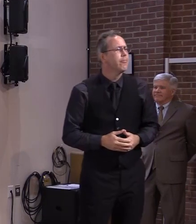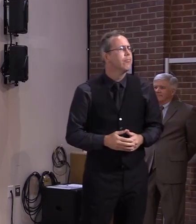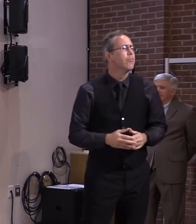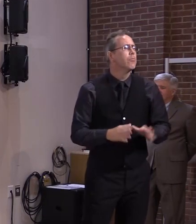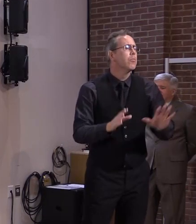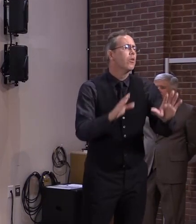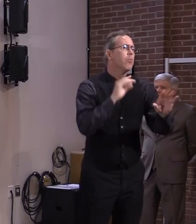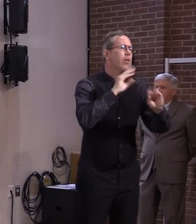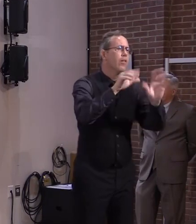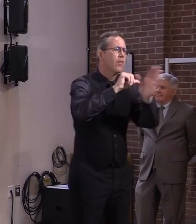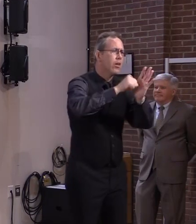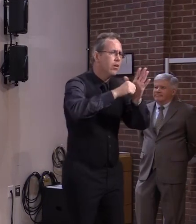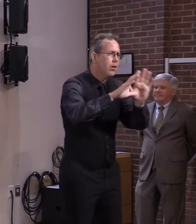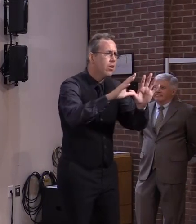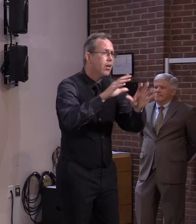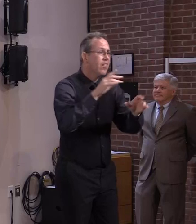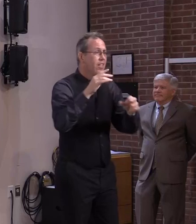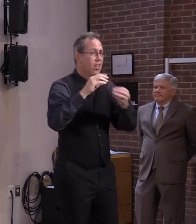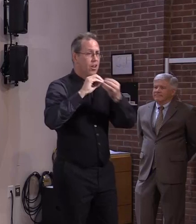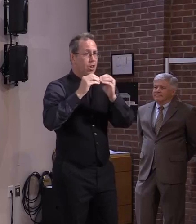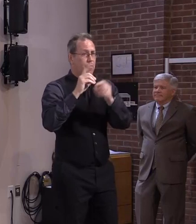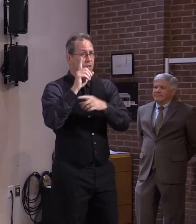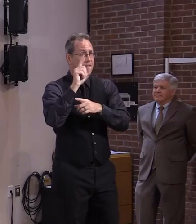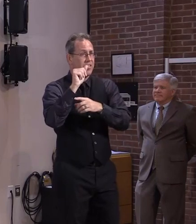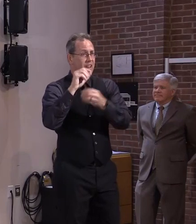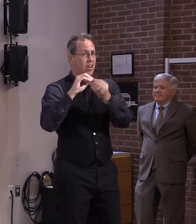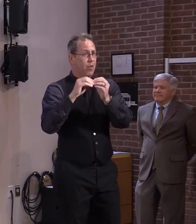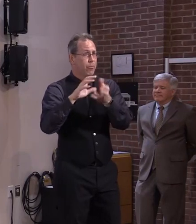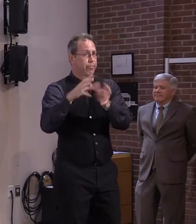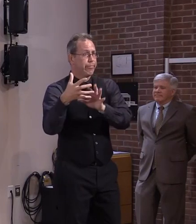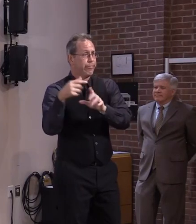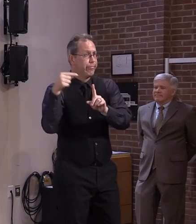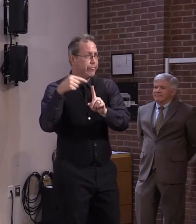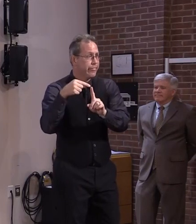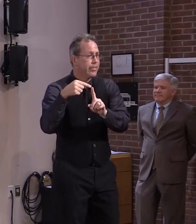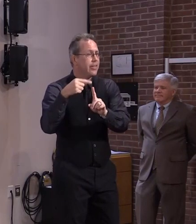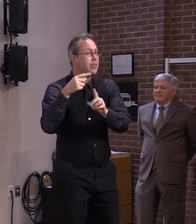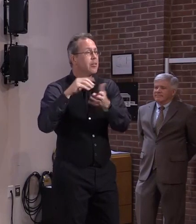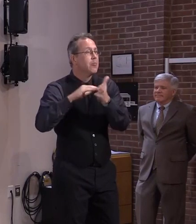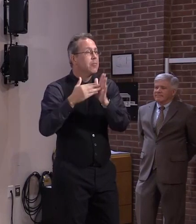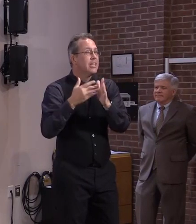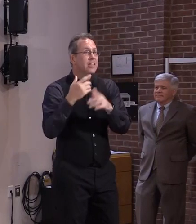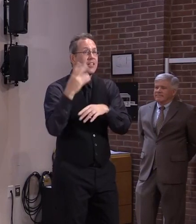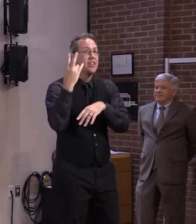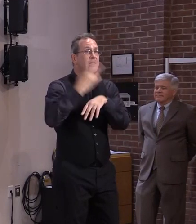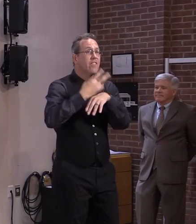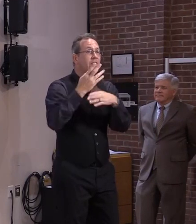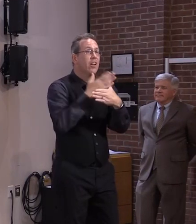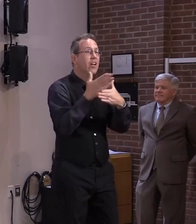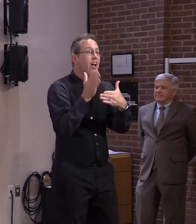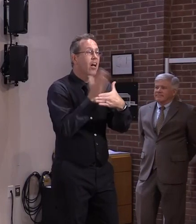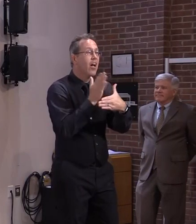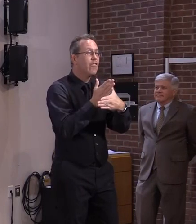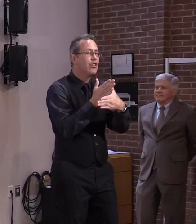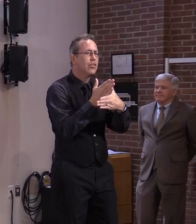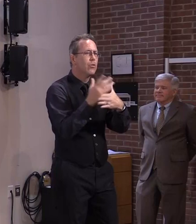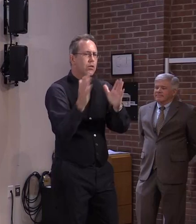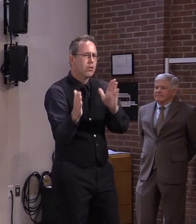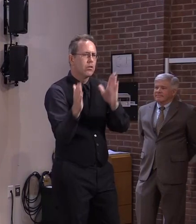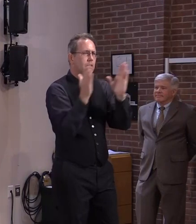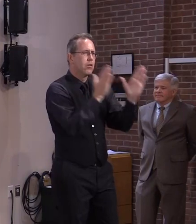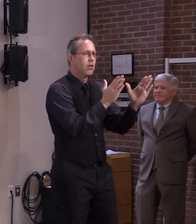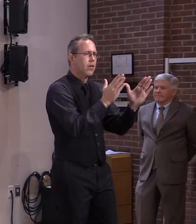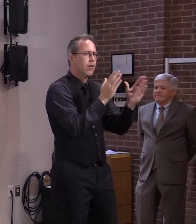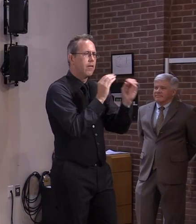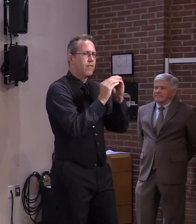to get worked out in the data, we mean that the 7-day average will advance and that those particular couple of days where there was a glitch will sort of fall out of the trend